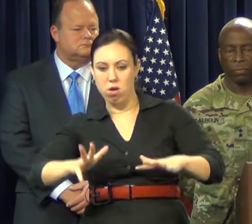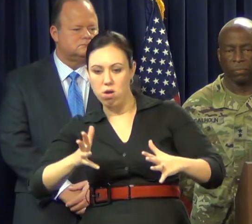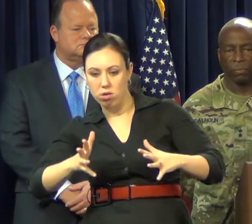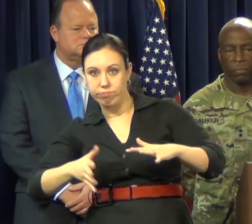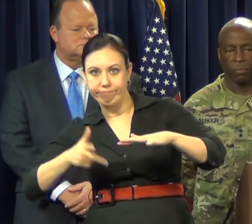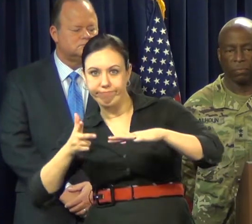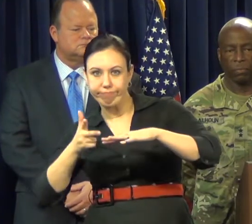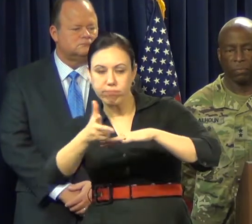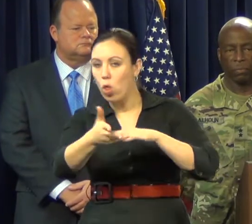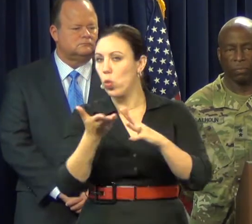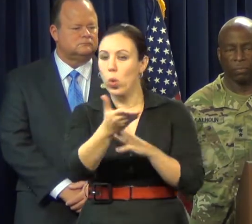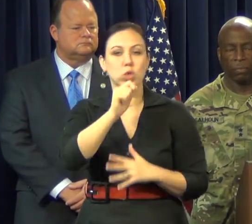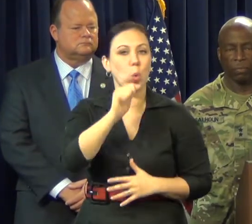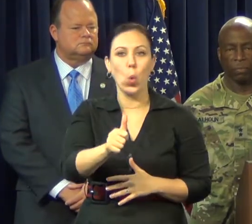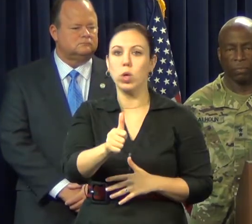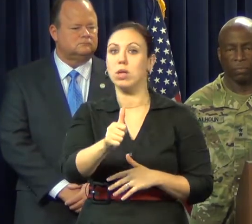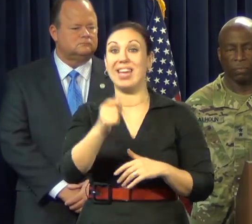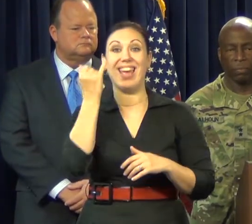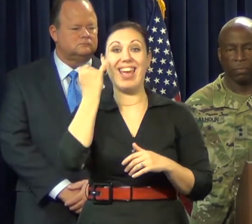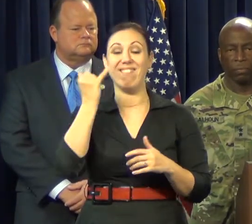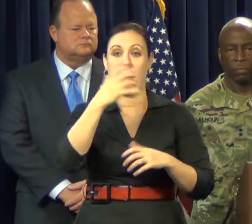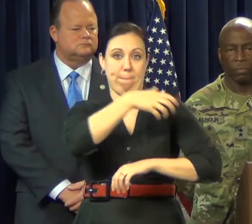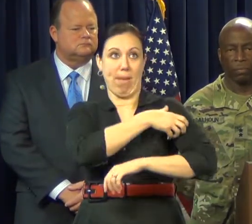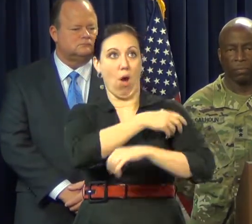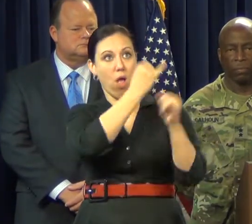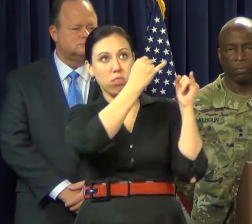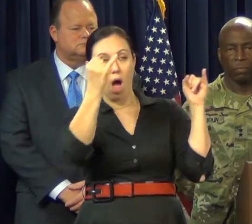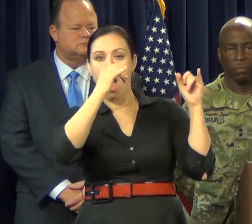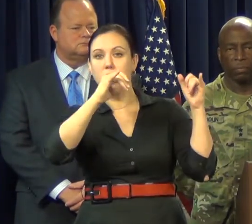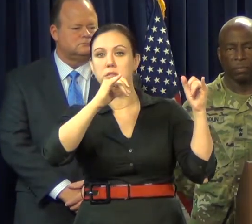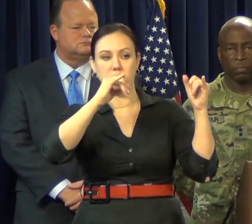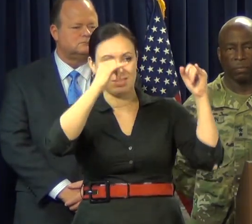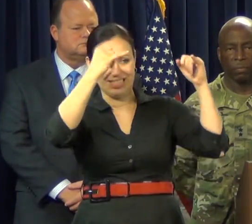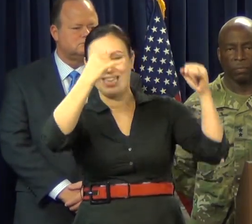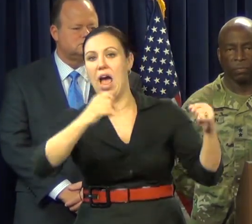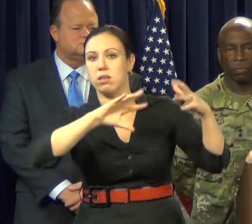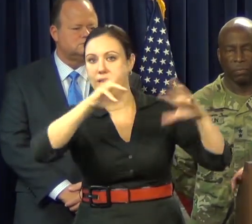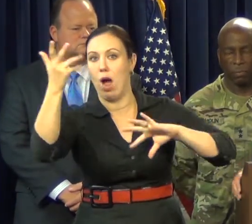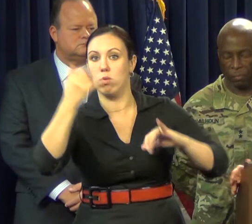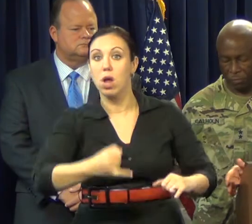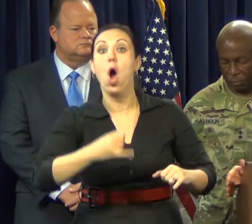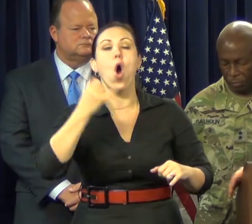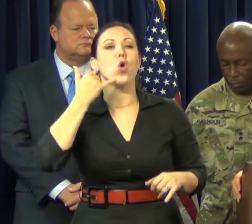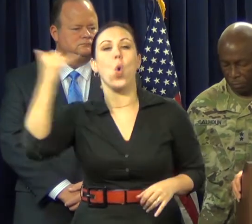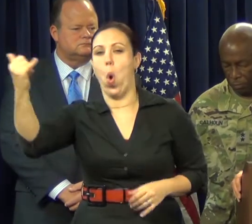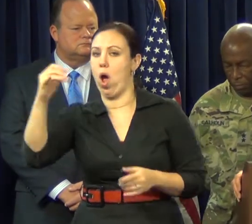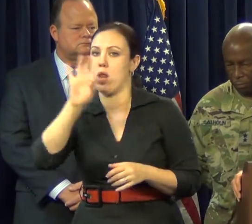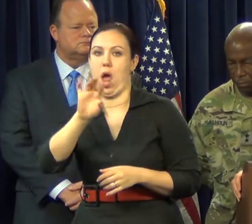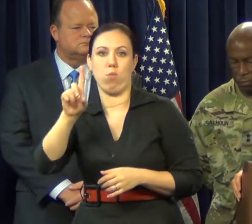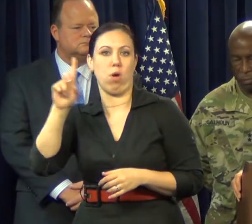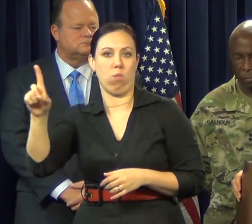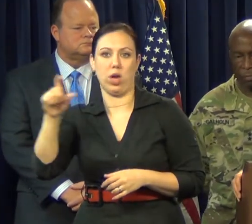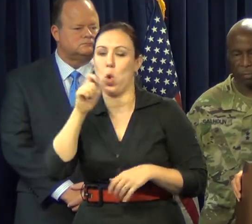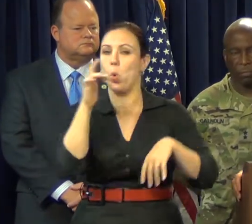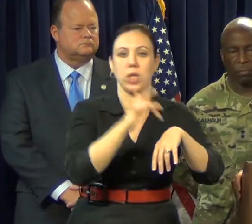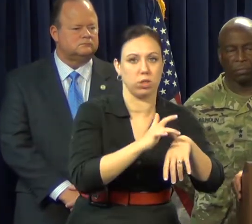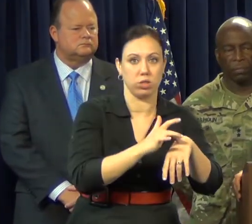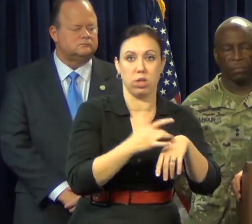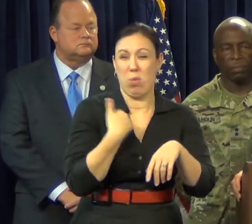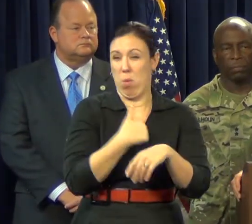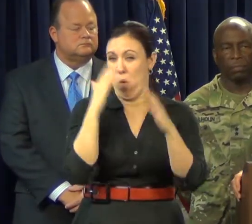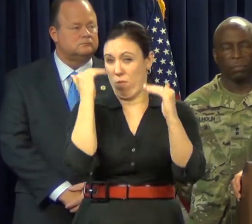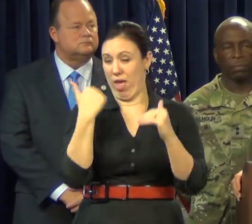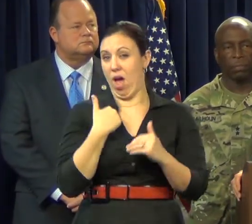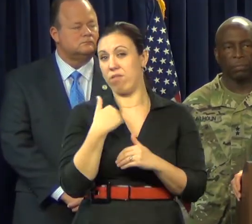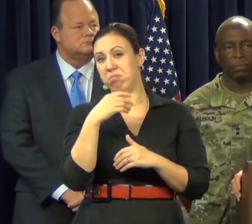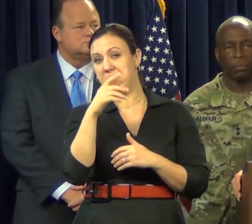touch it. Don't get close to a down power line. Call 911 if you need anything. So we know how to do it. We're going to have hopefully 110